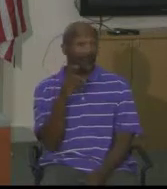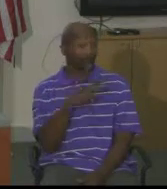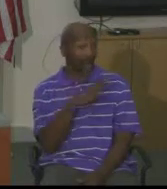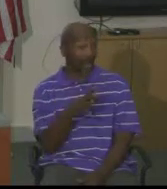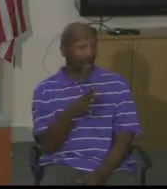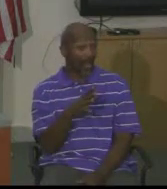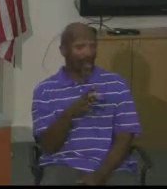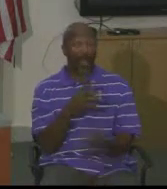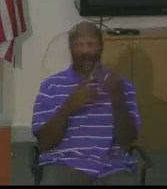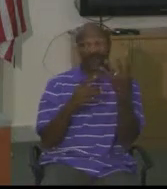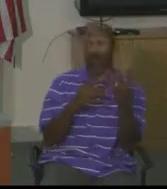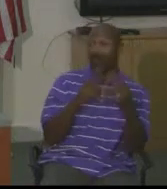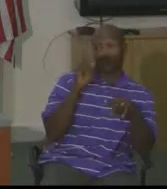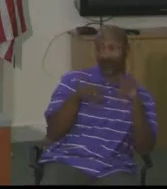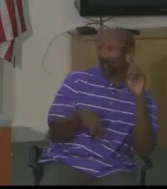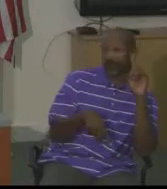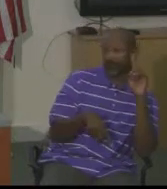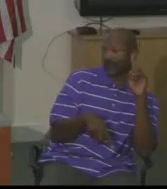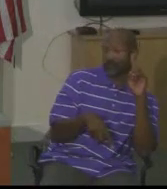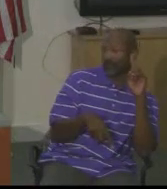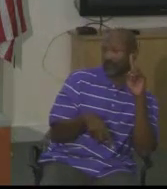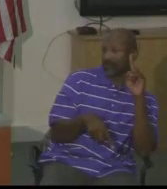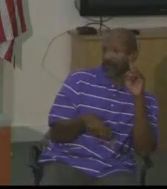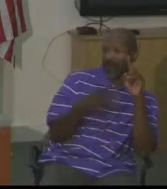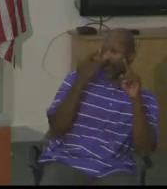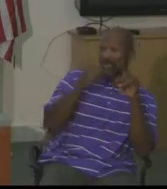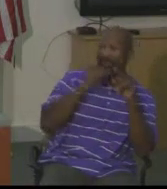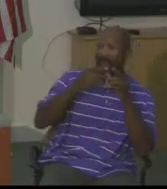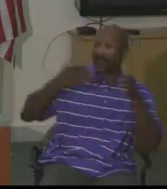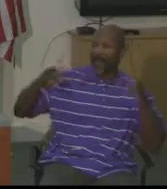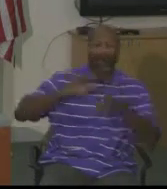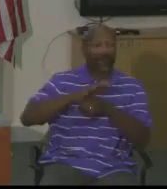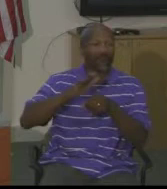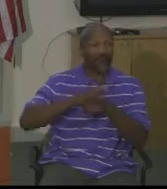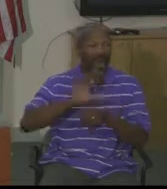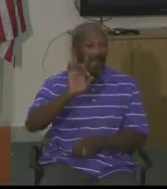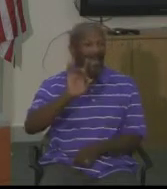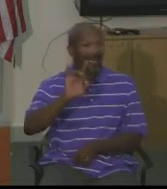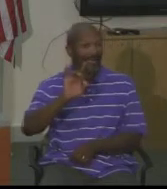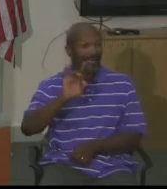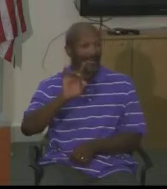Can't go in a 4x slot because it's not wide enough.